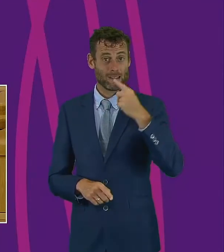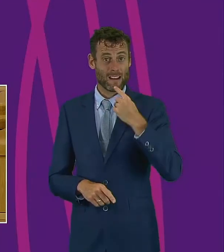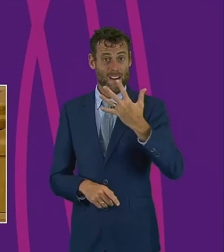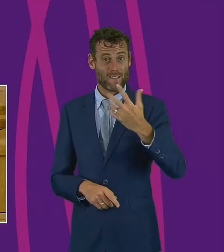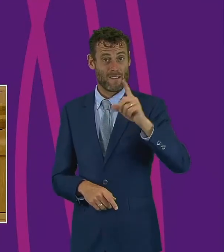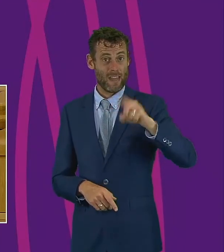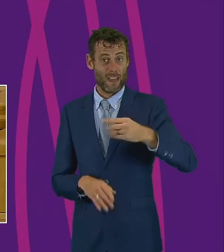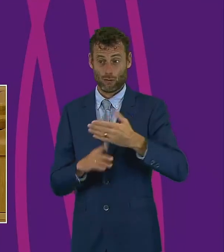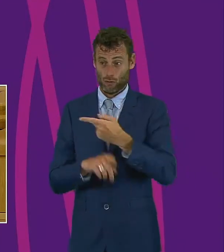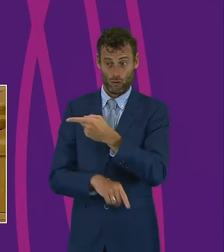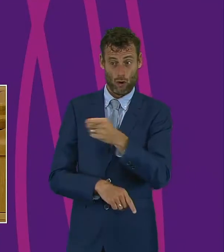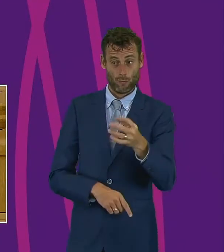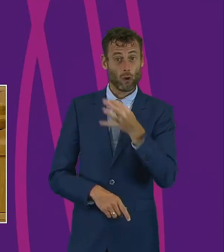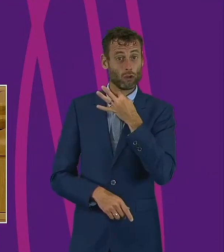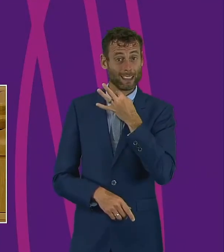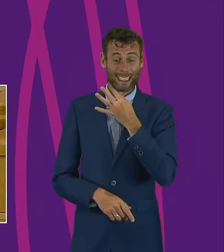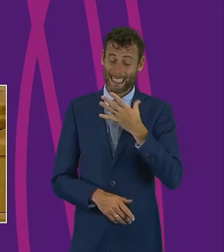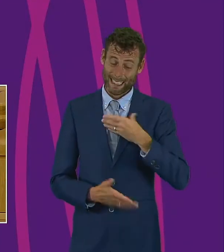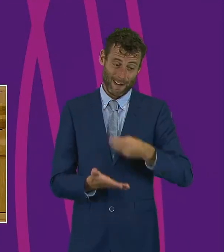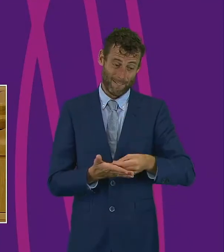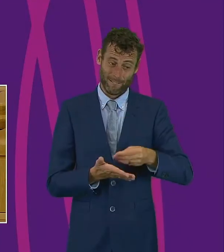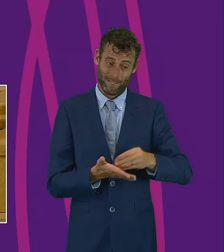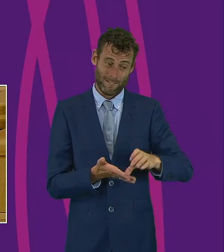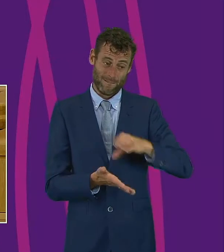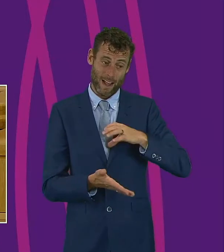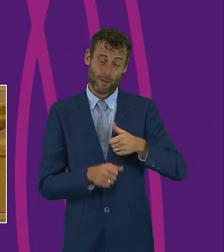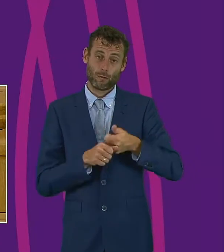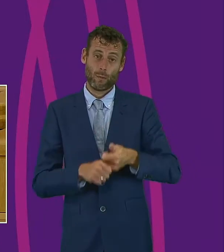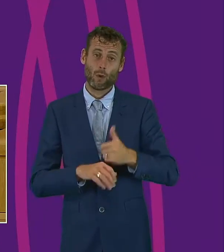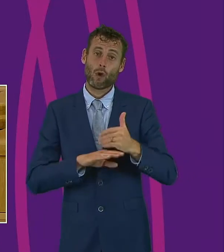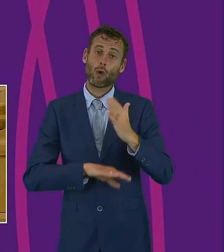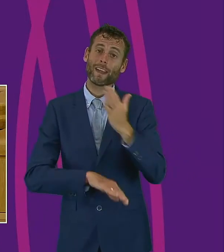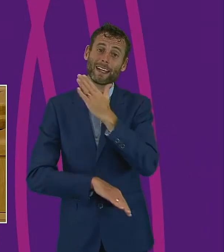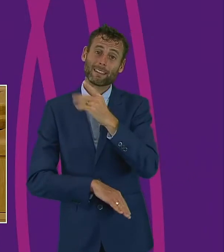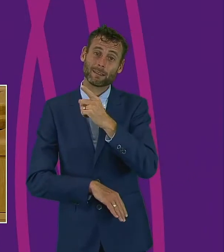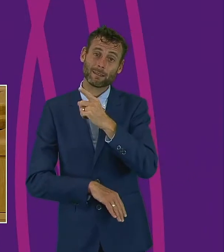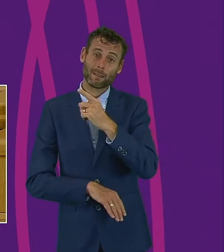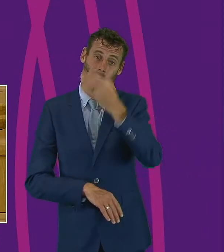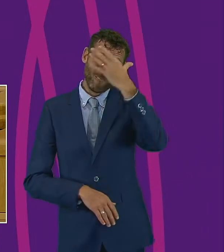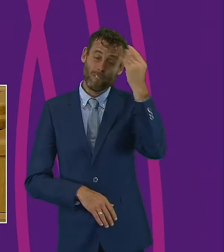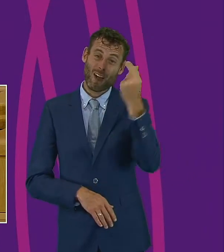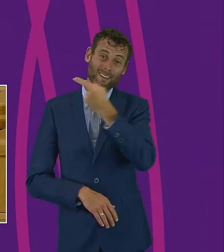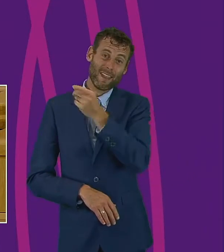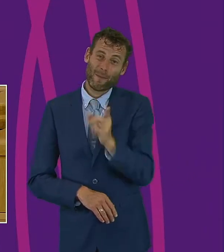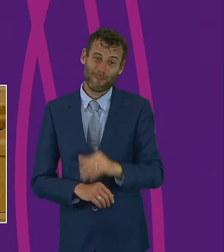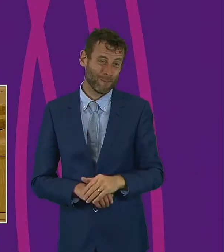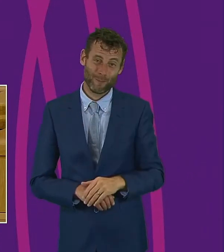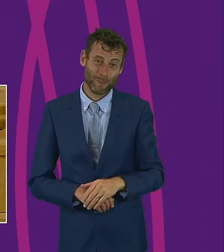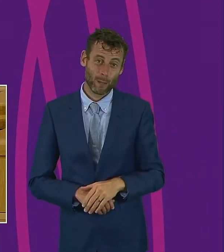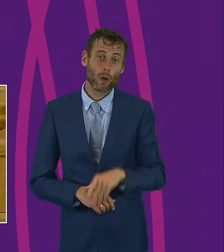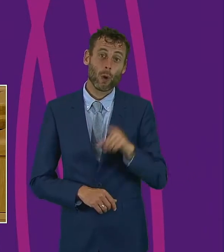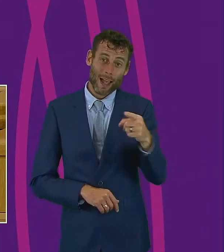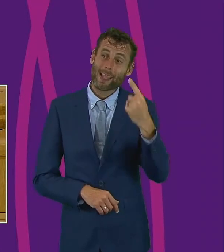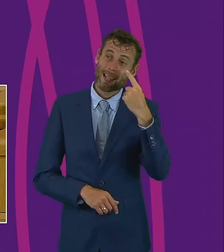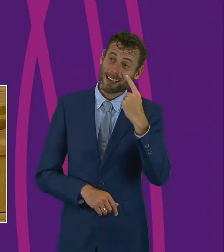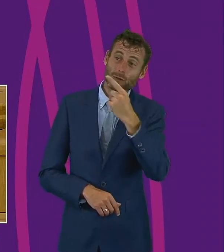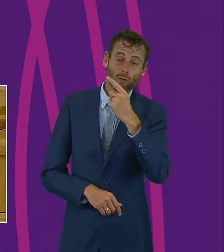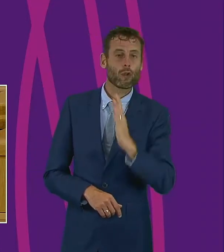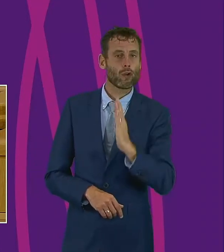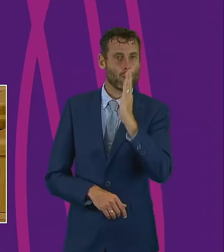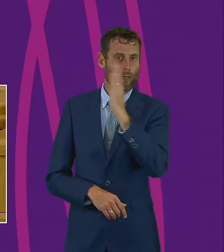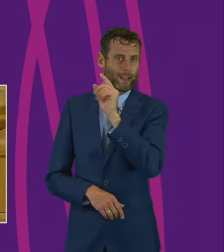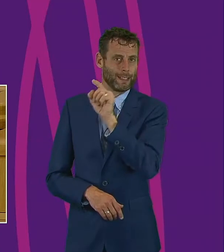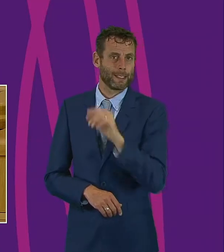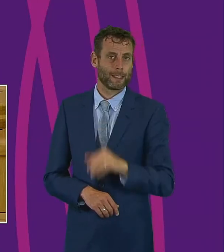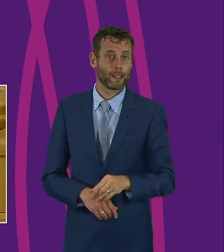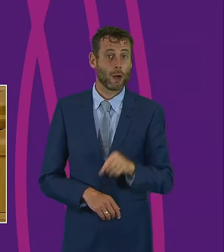financial support. First Minister, the North East must not be left behind. Will you listen to the North East and pledge urgently further